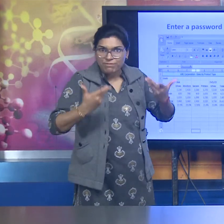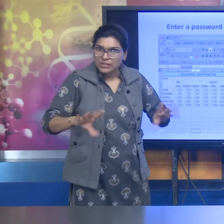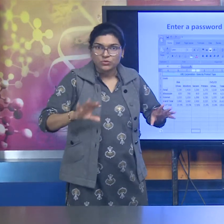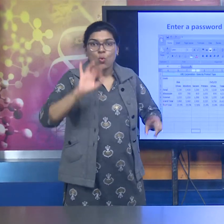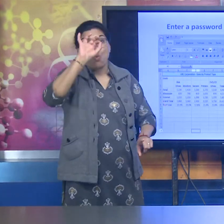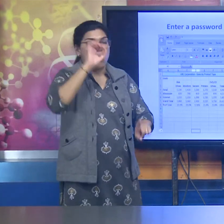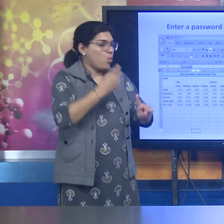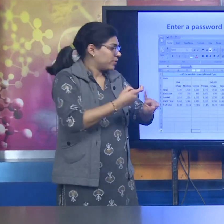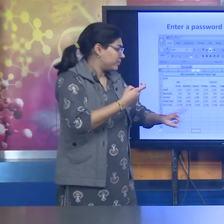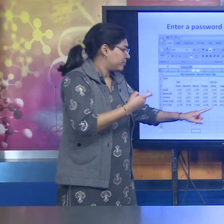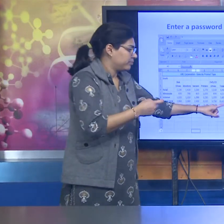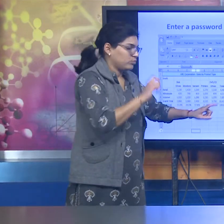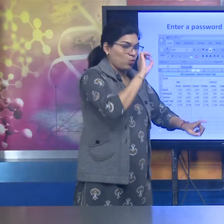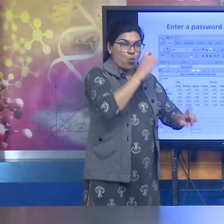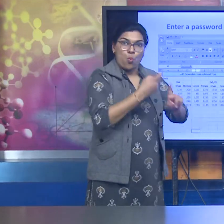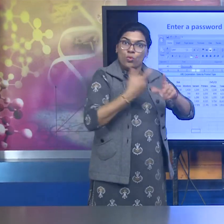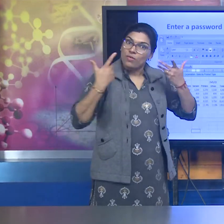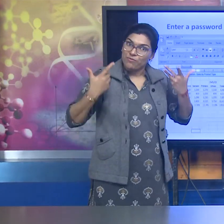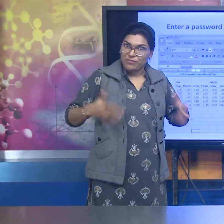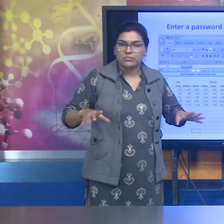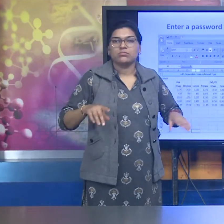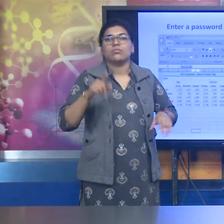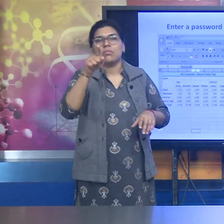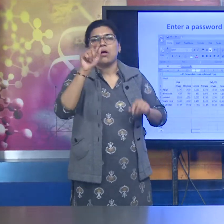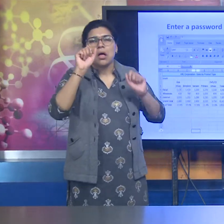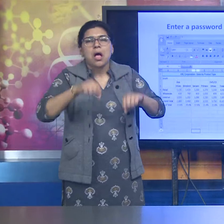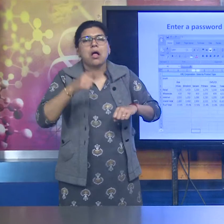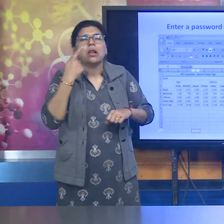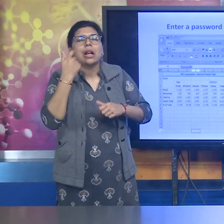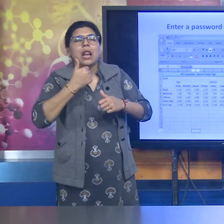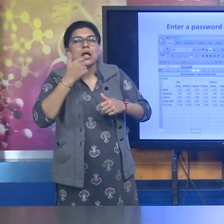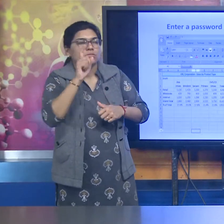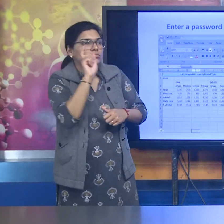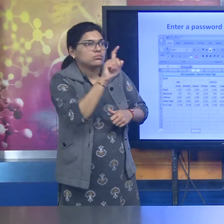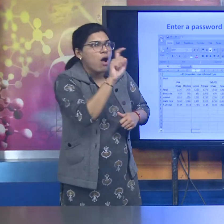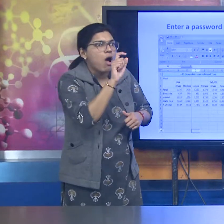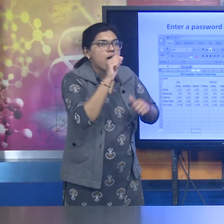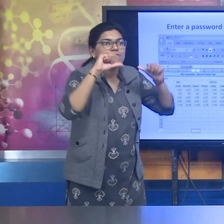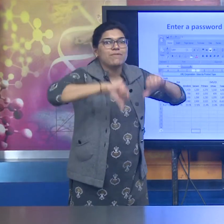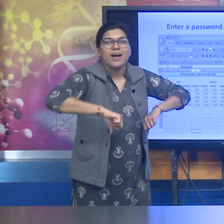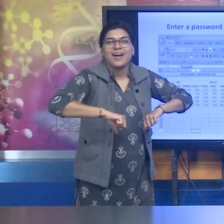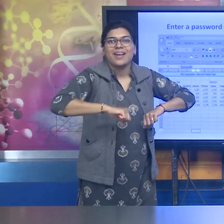First, you will select all the things and after that click on OK